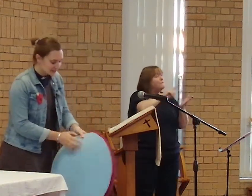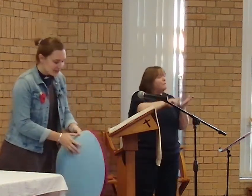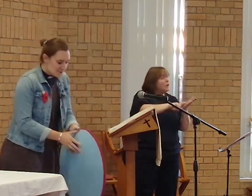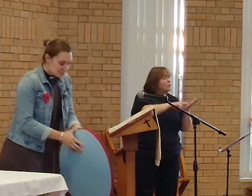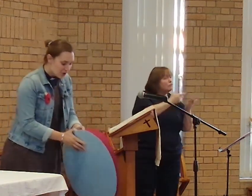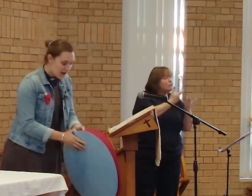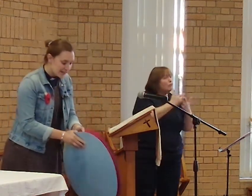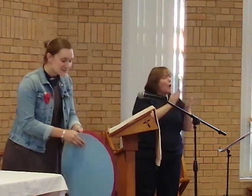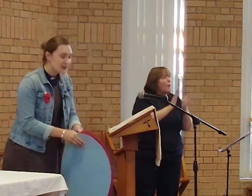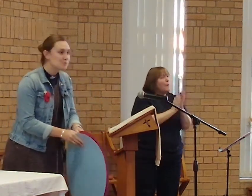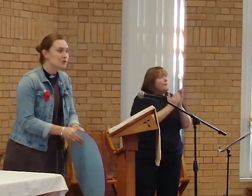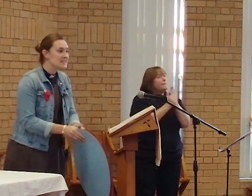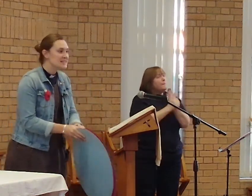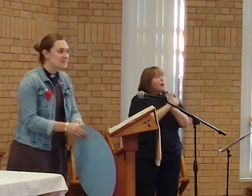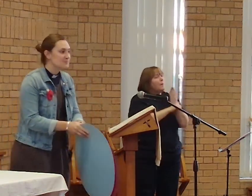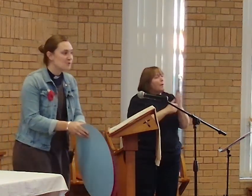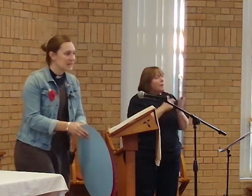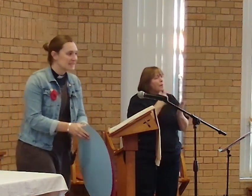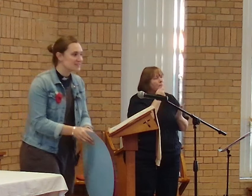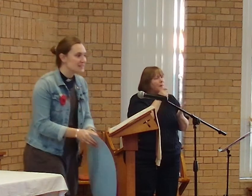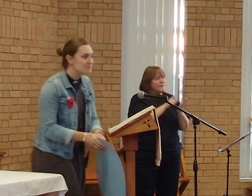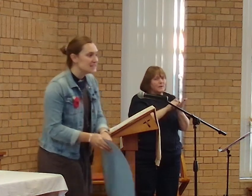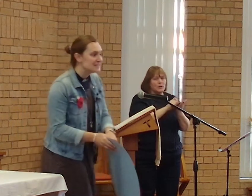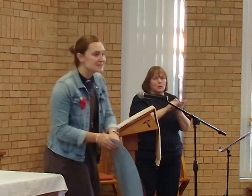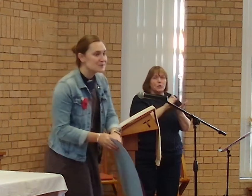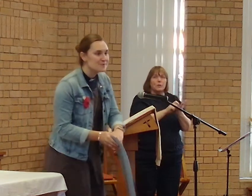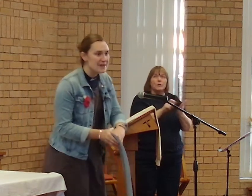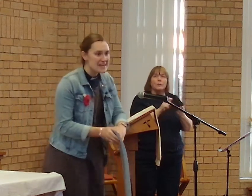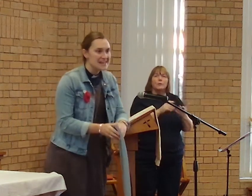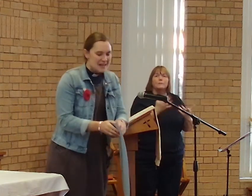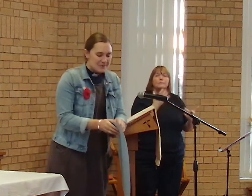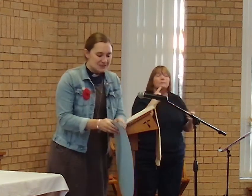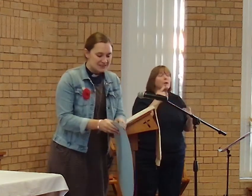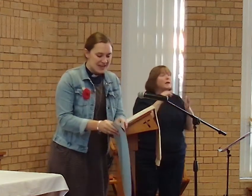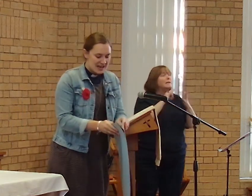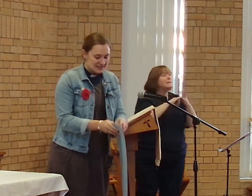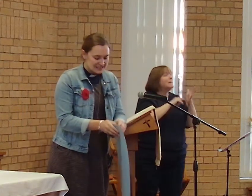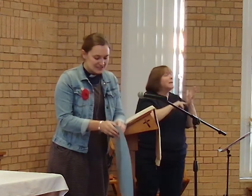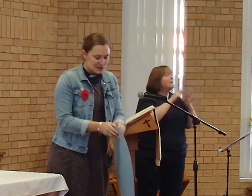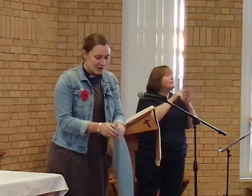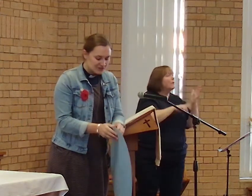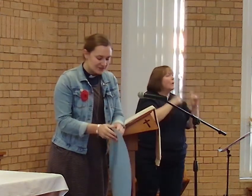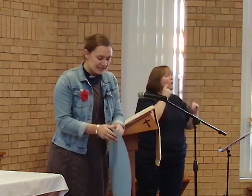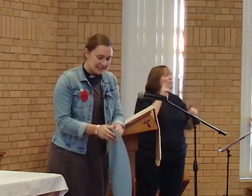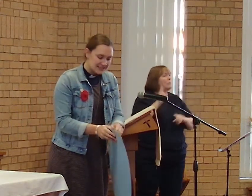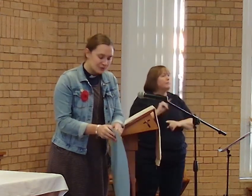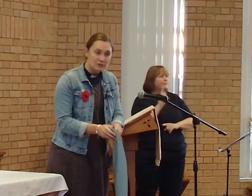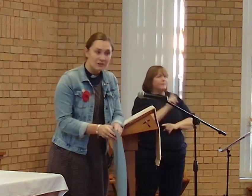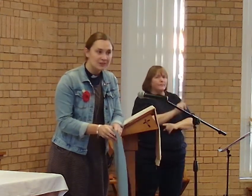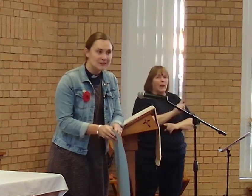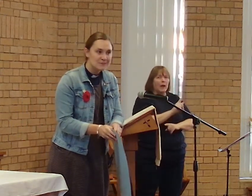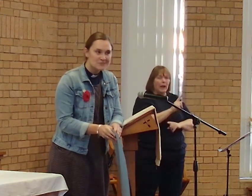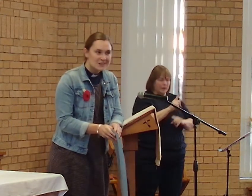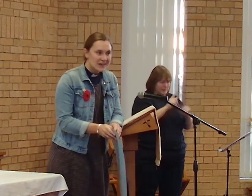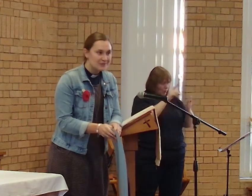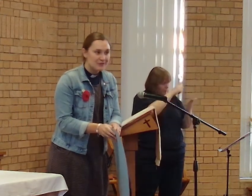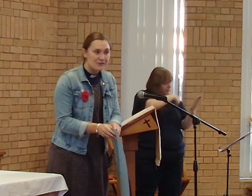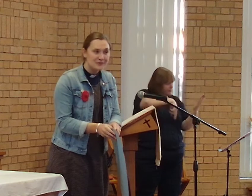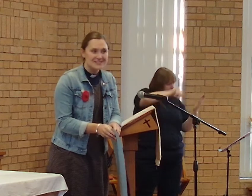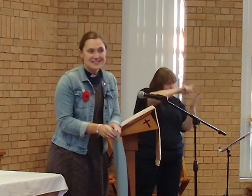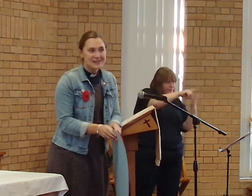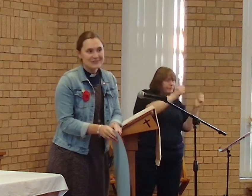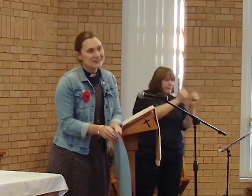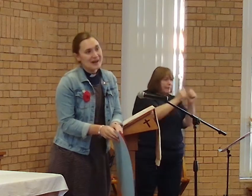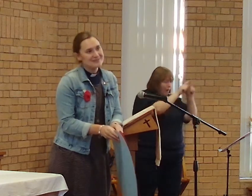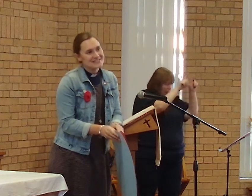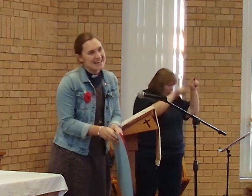well. Right, as I walked in this morning, Steve Reed saw me with these dots, and he said, oh, I'm looking